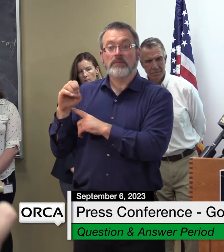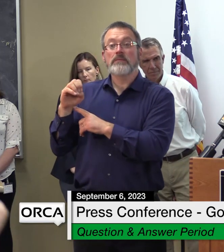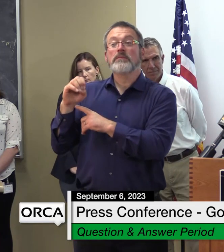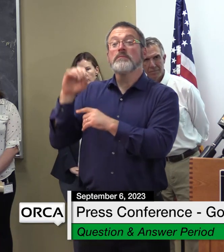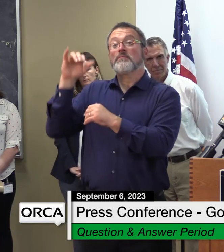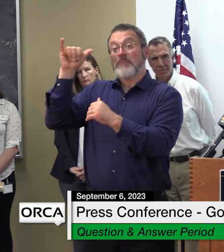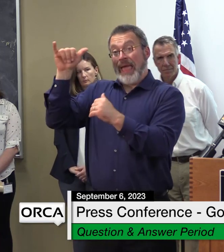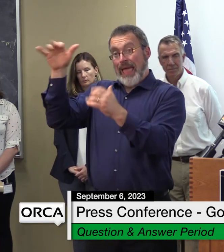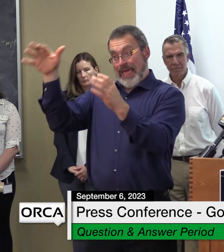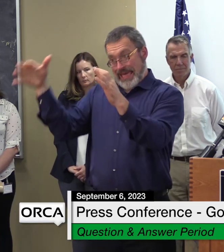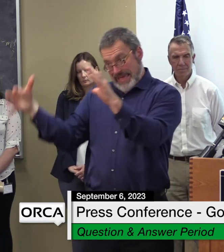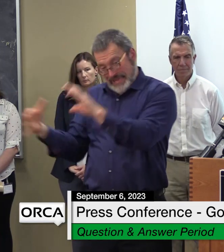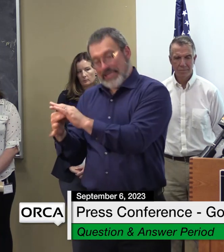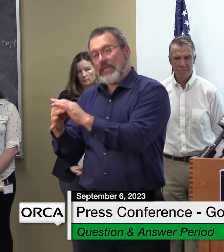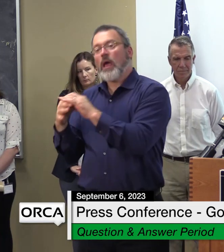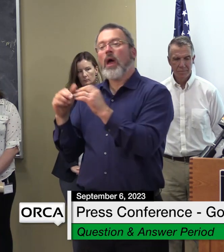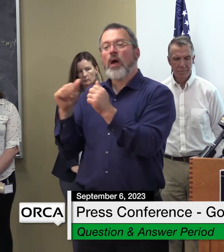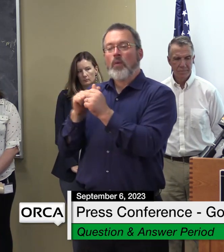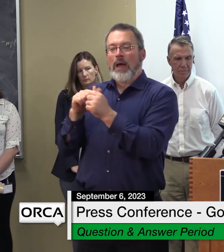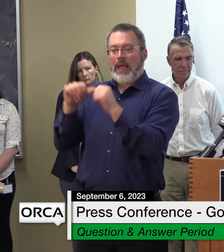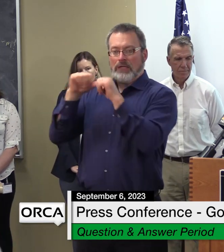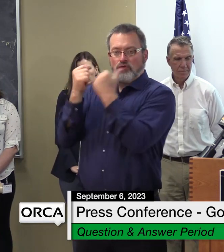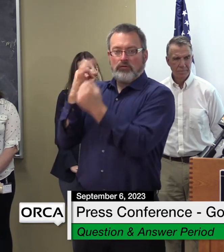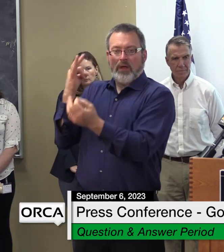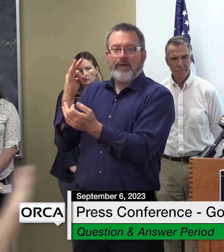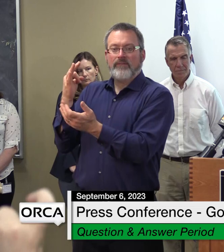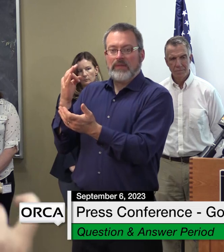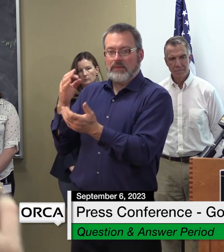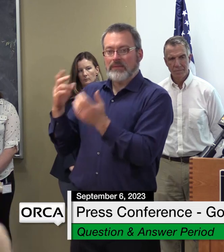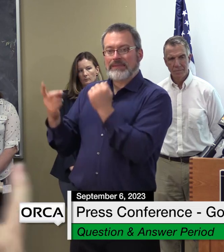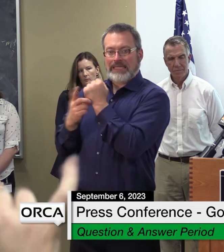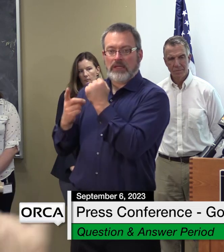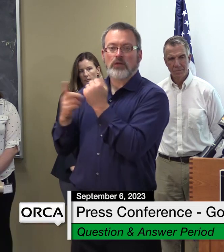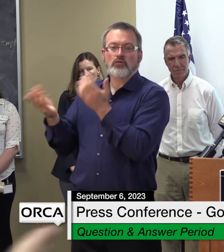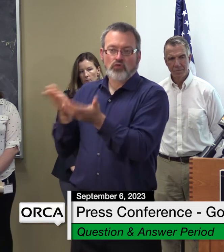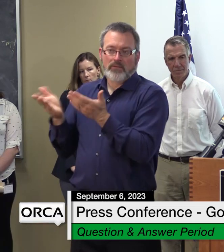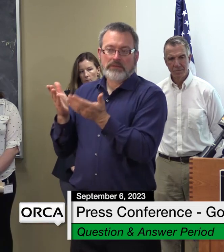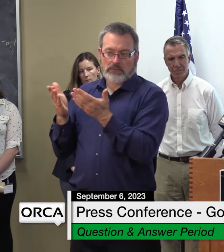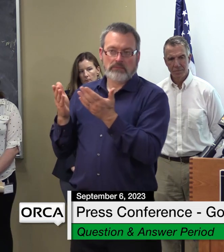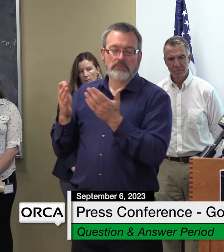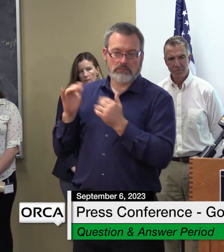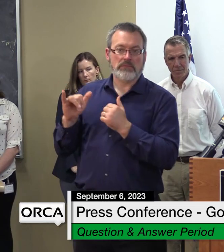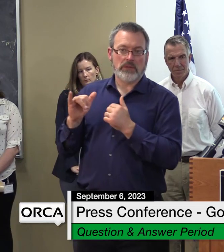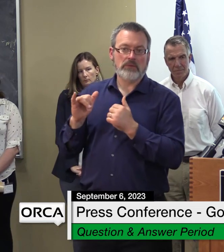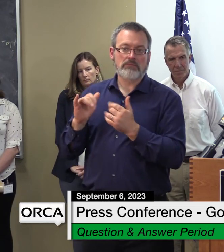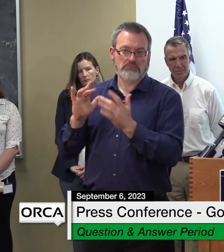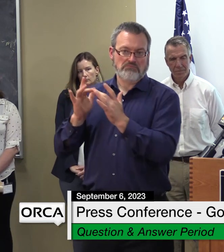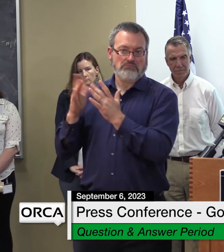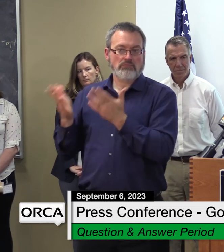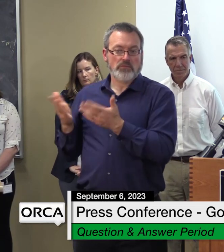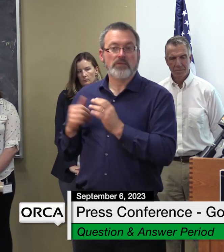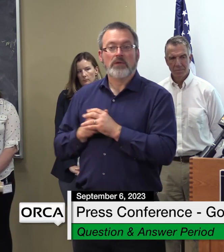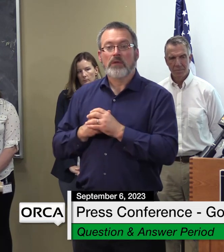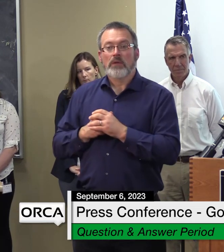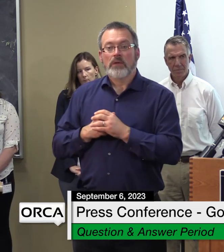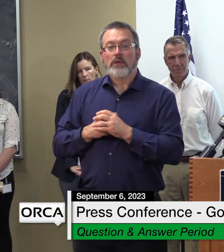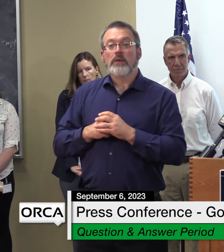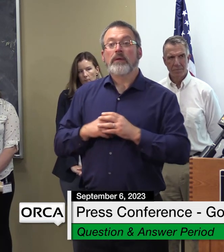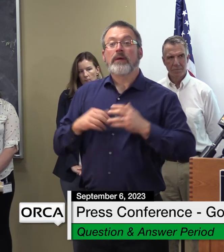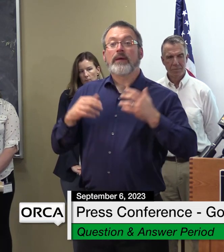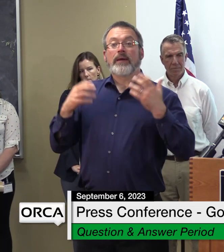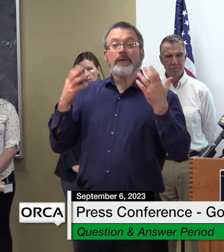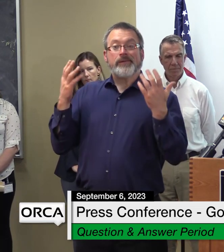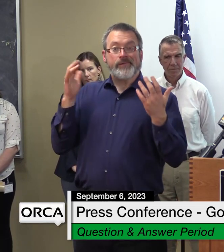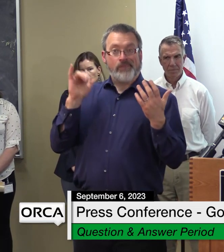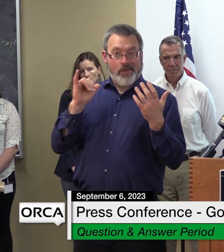also, even before we received authorization, began the process of standing up different applications